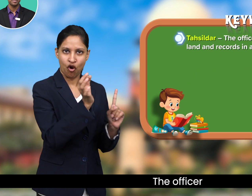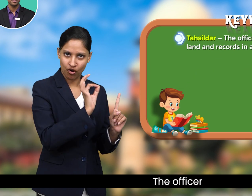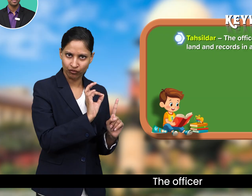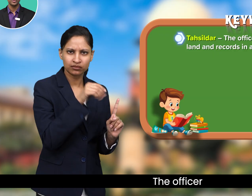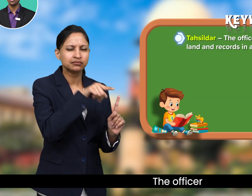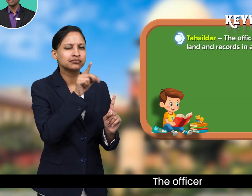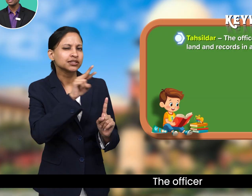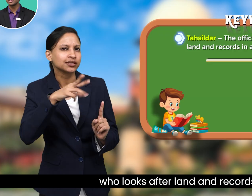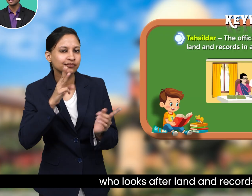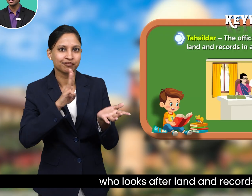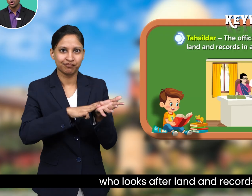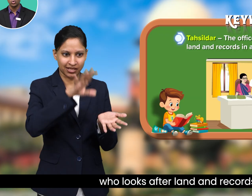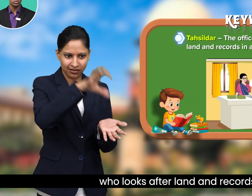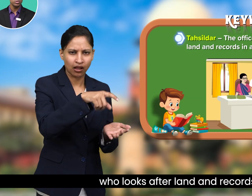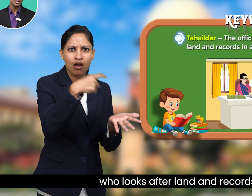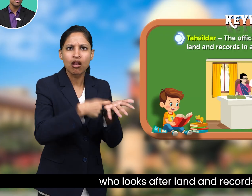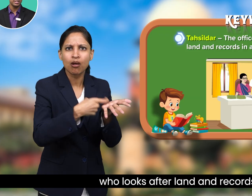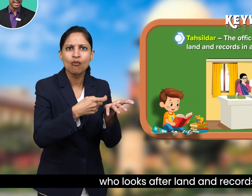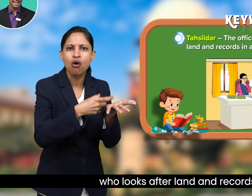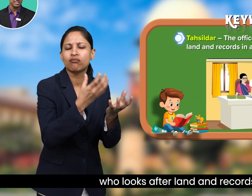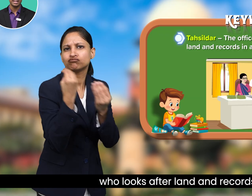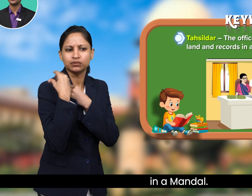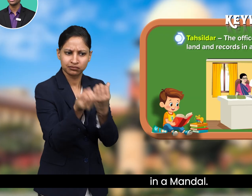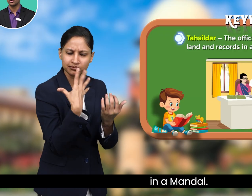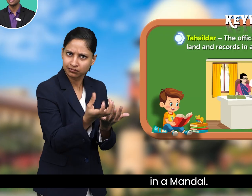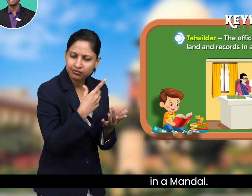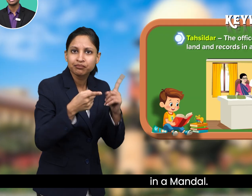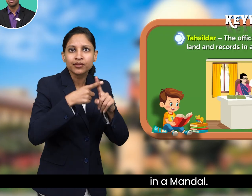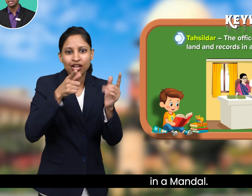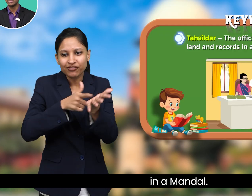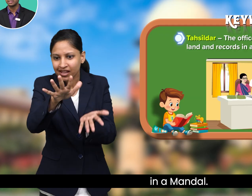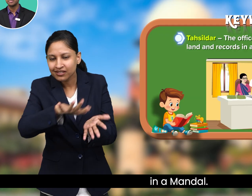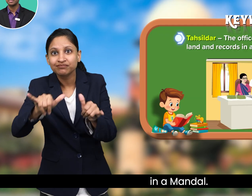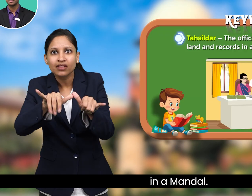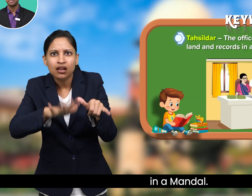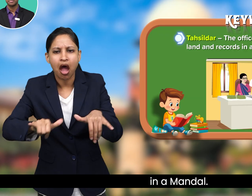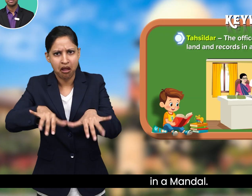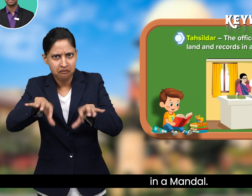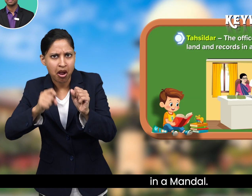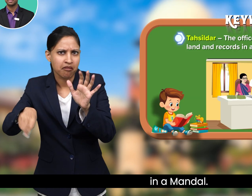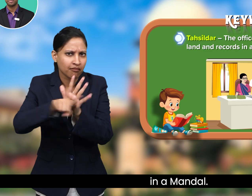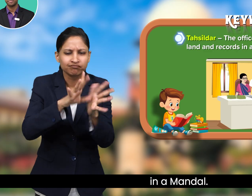Tahsildar, the officer who looks after land and records in a mandal.